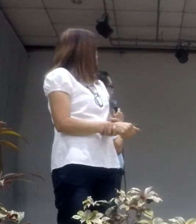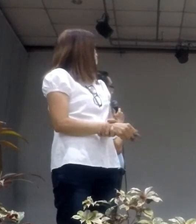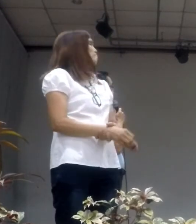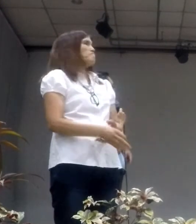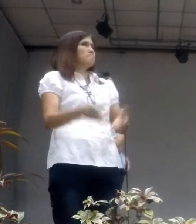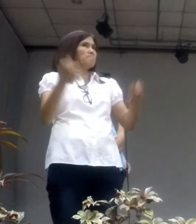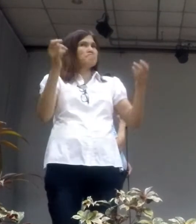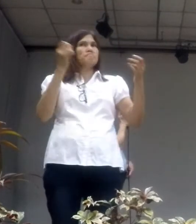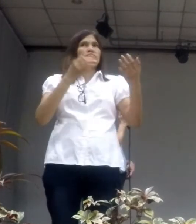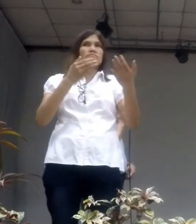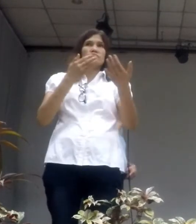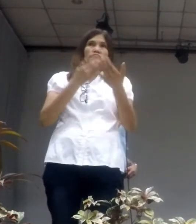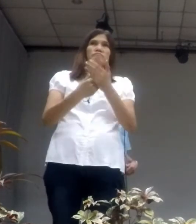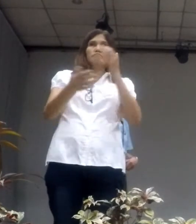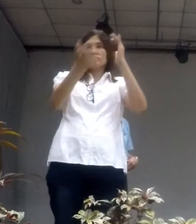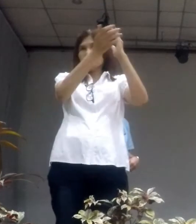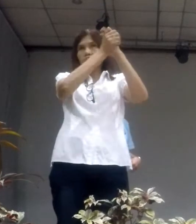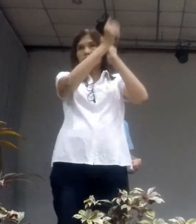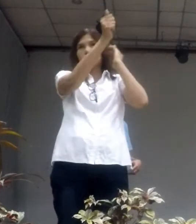earthquake preparedness